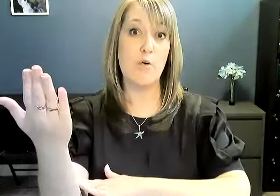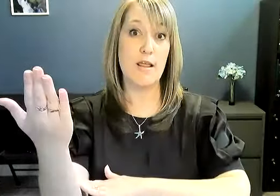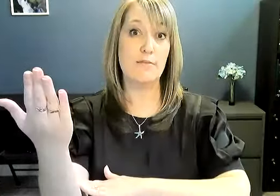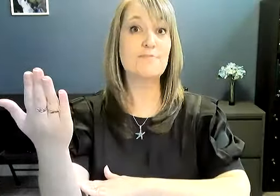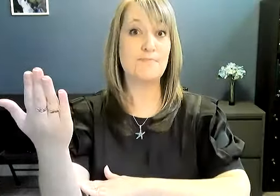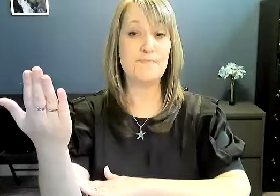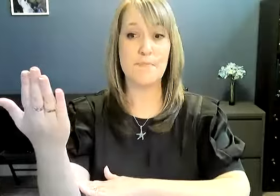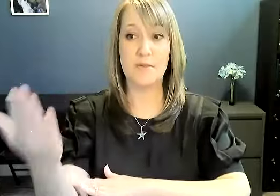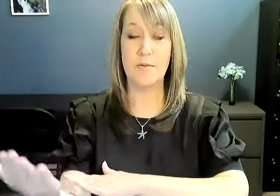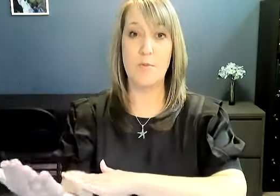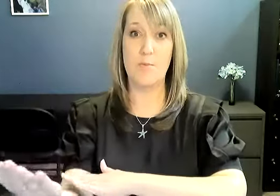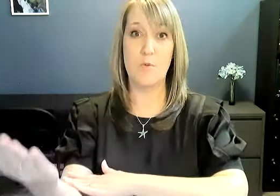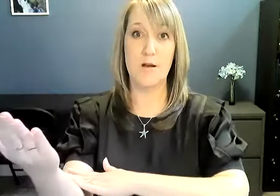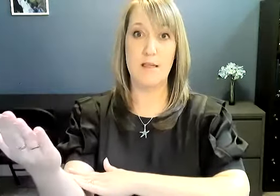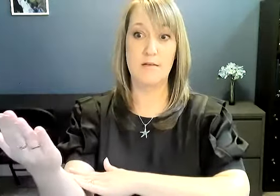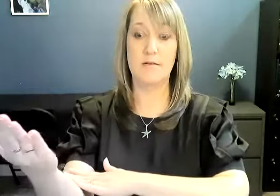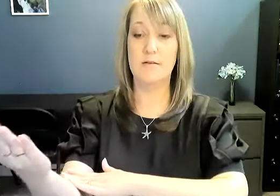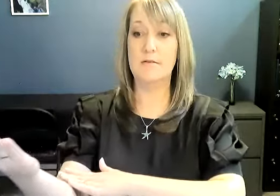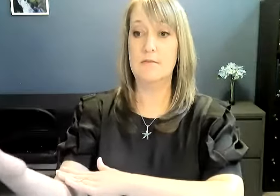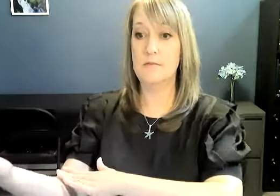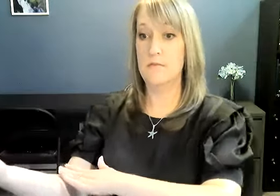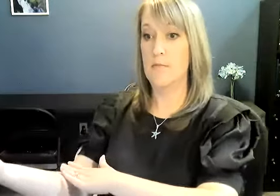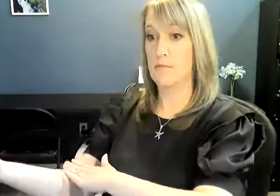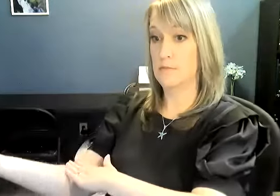morning. Morning.